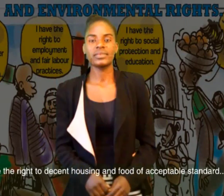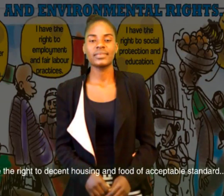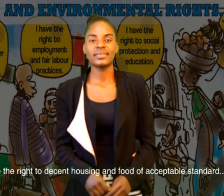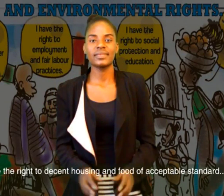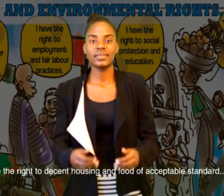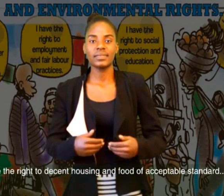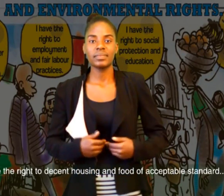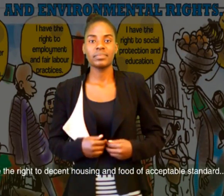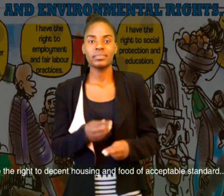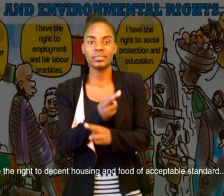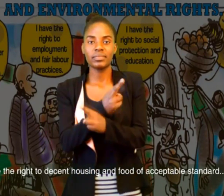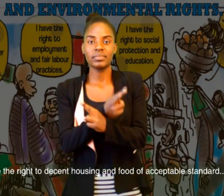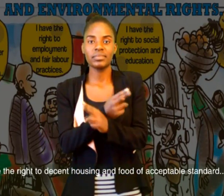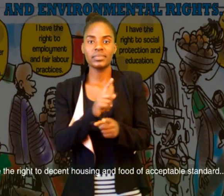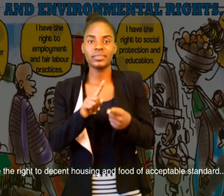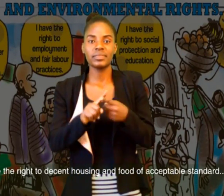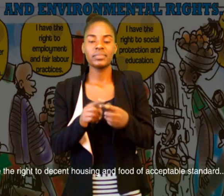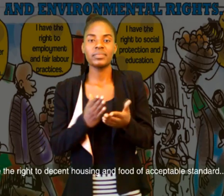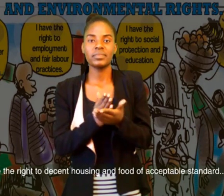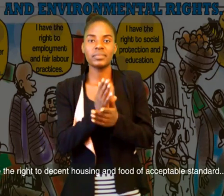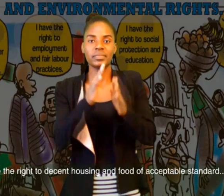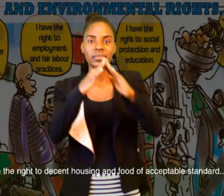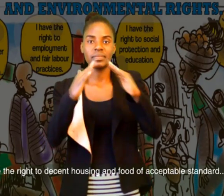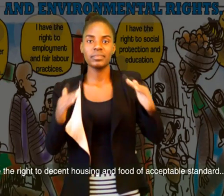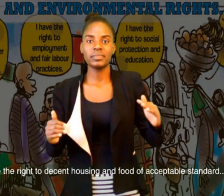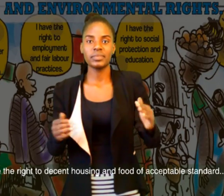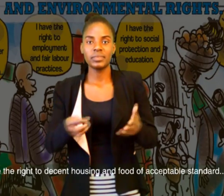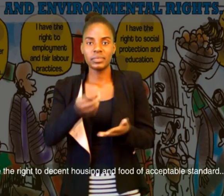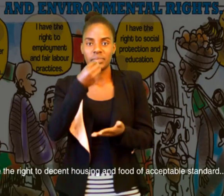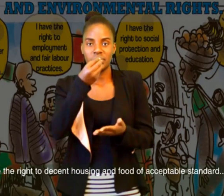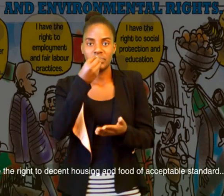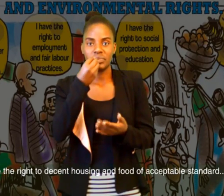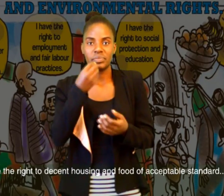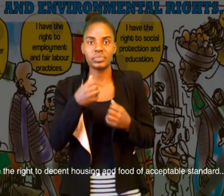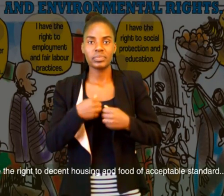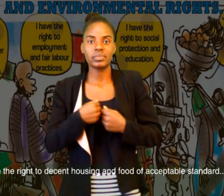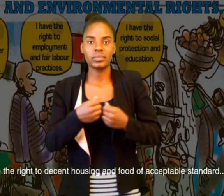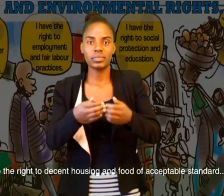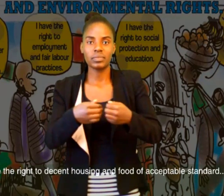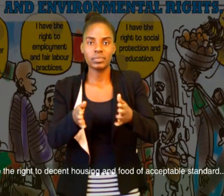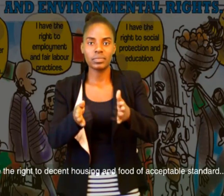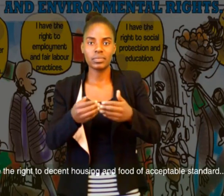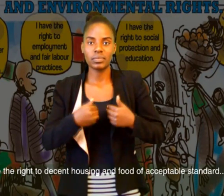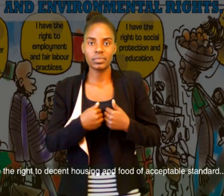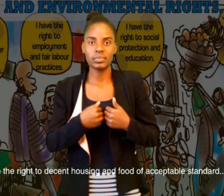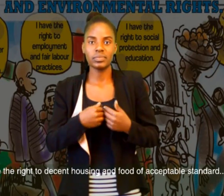I have the right to decent housing and food of acceptable standards.